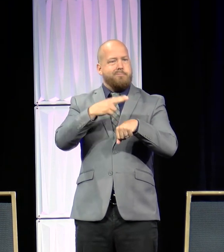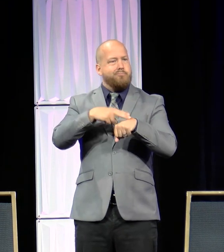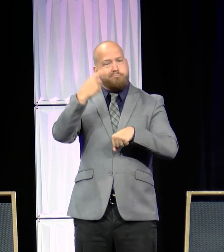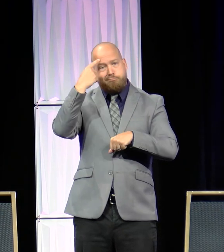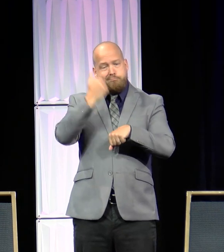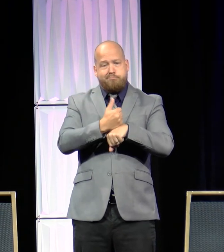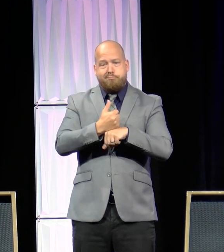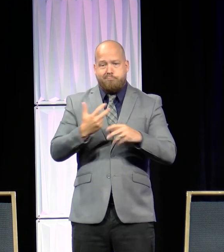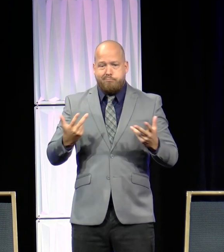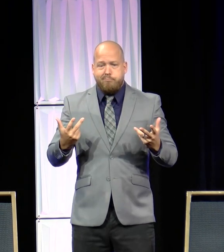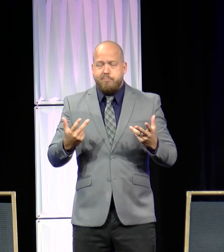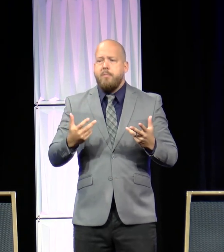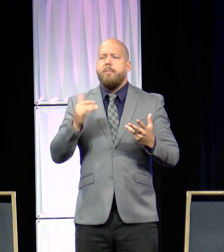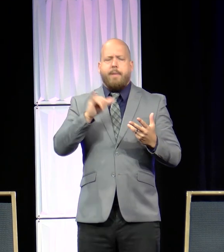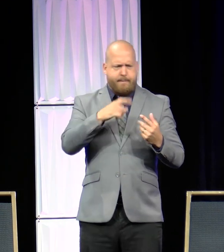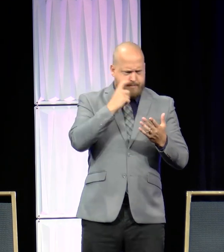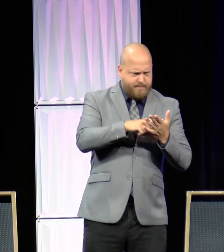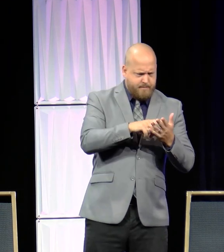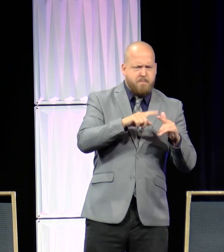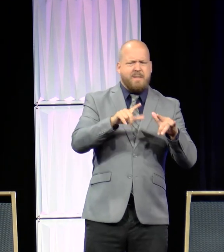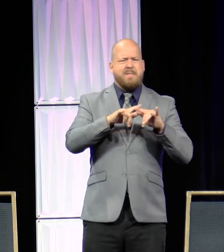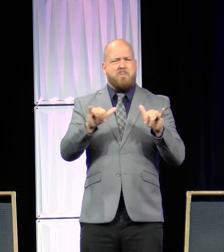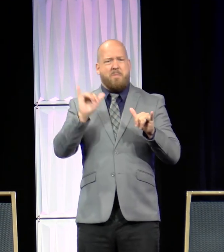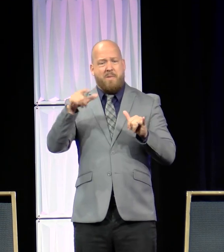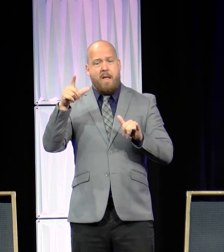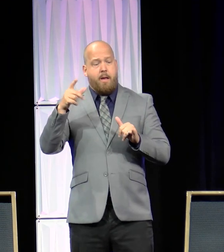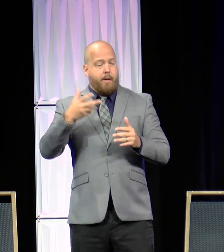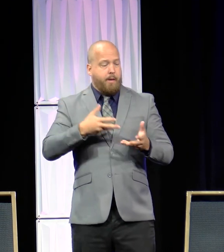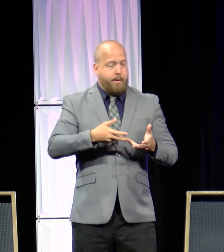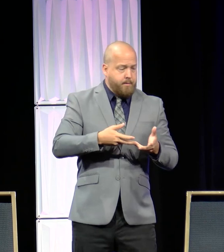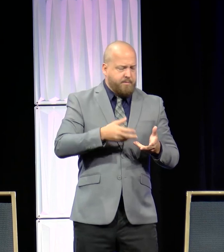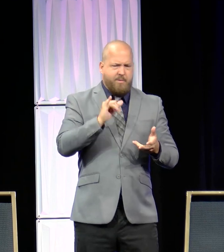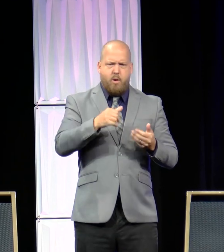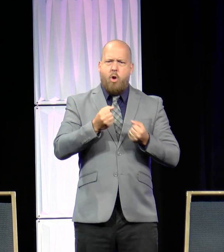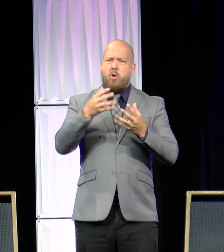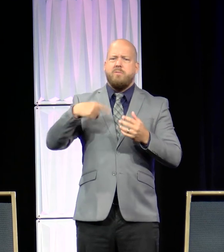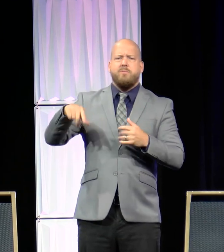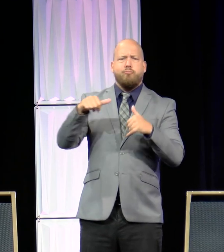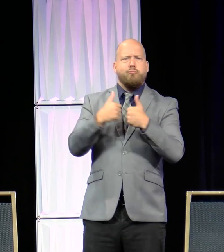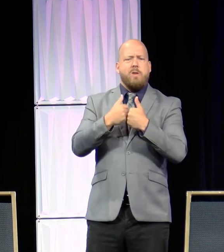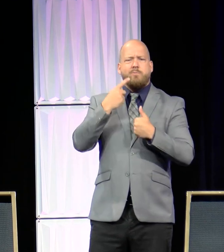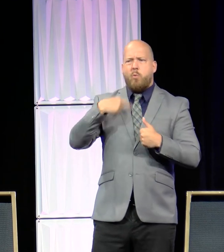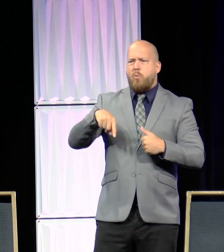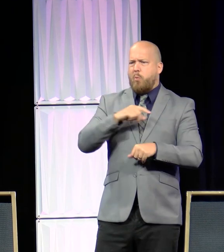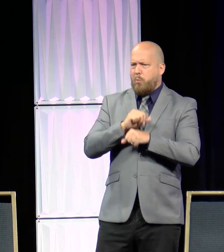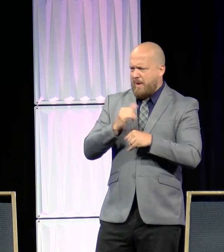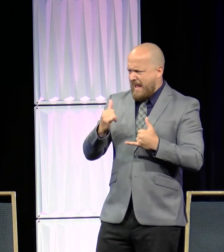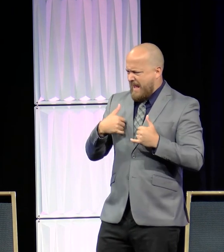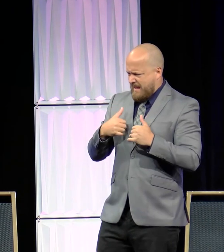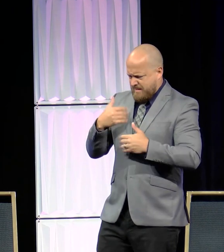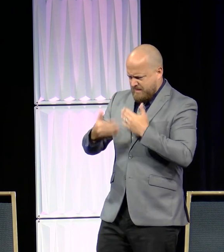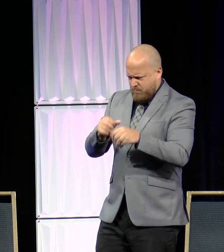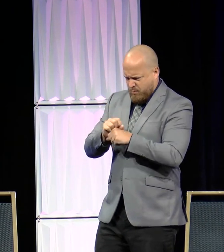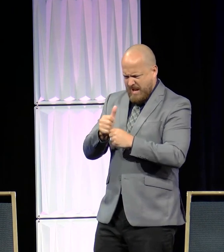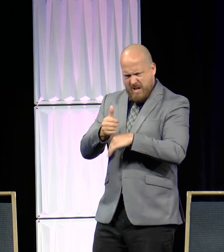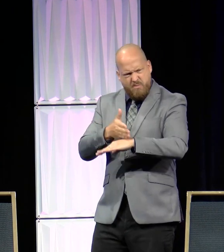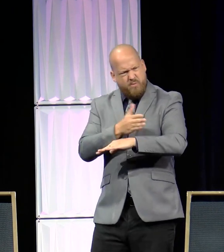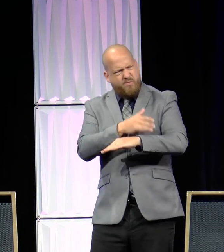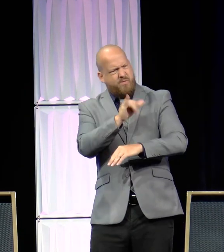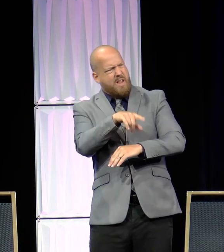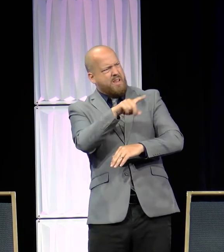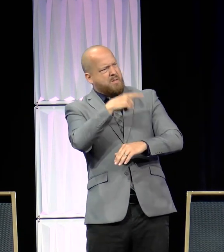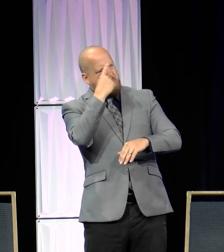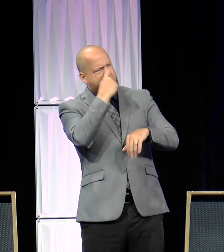it created huge challenges in our work, right? Many, many challenges in our